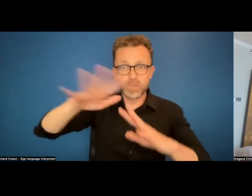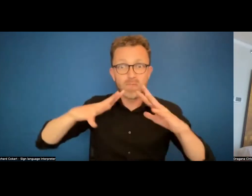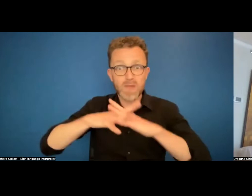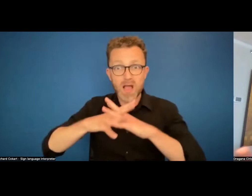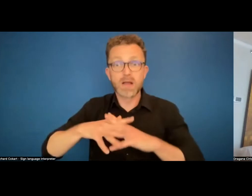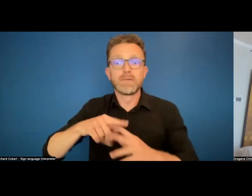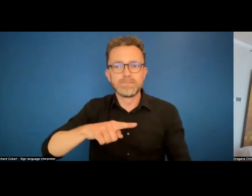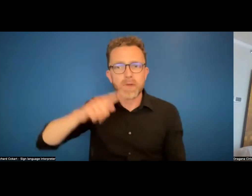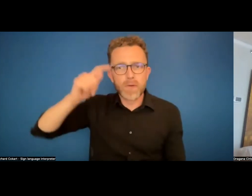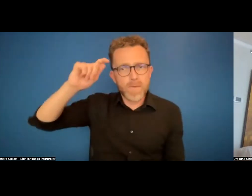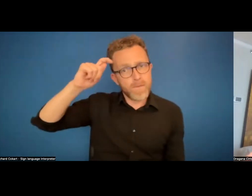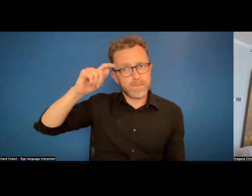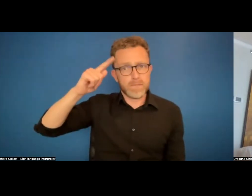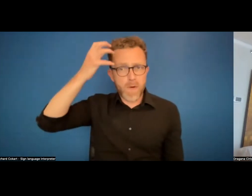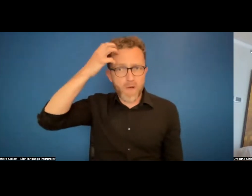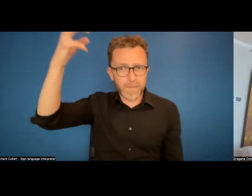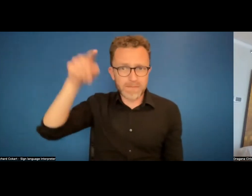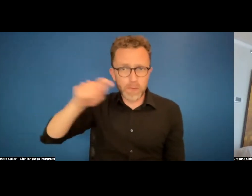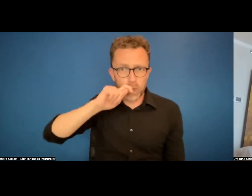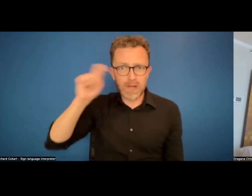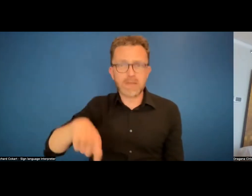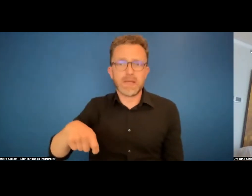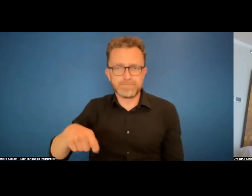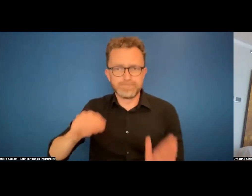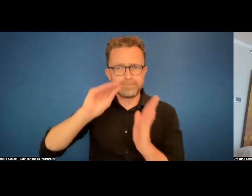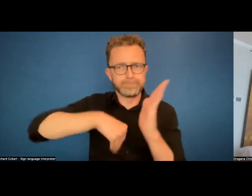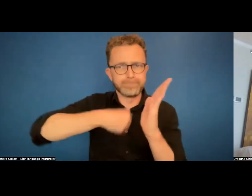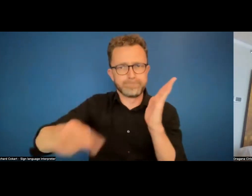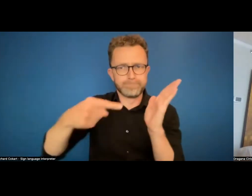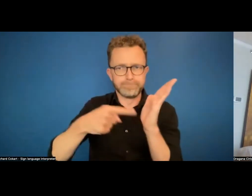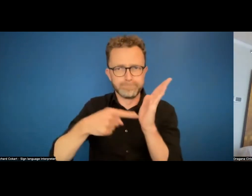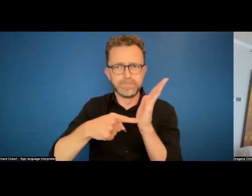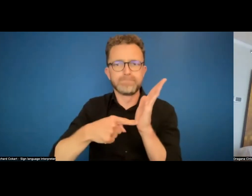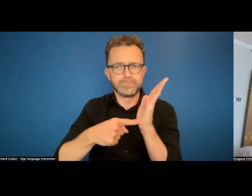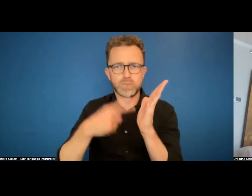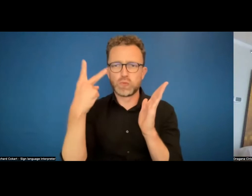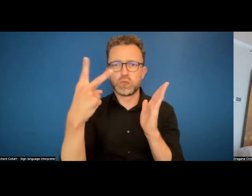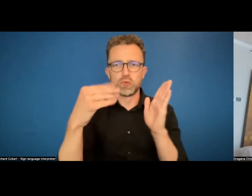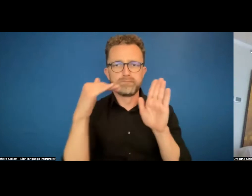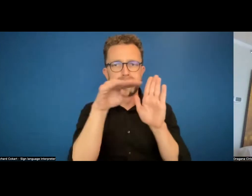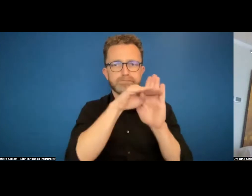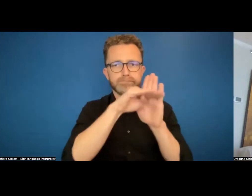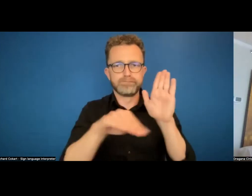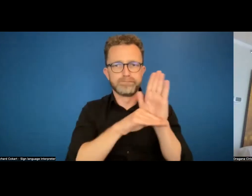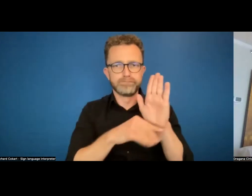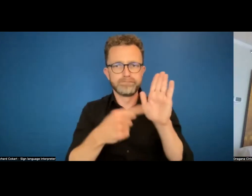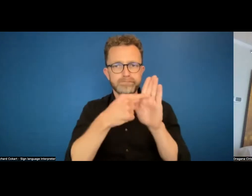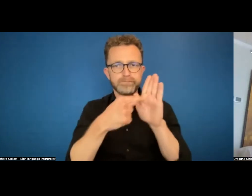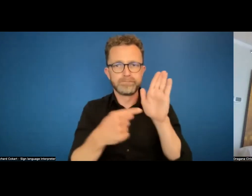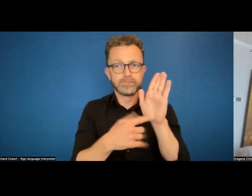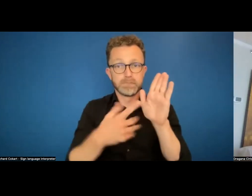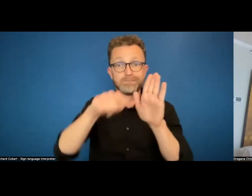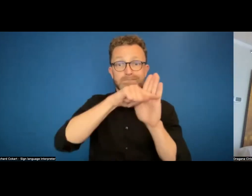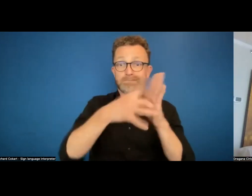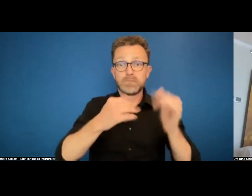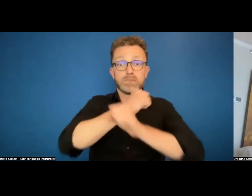on international adoptions and some other issues about registration. But two problematic provisions are one